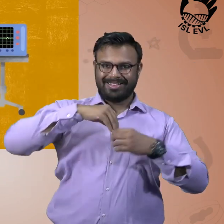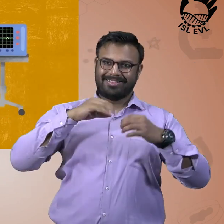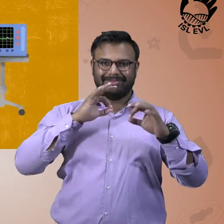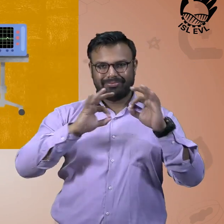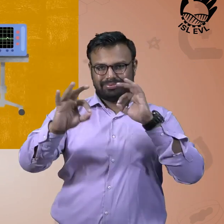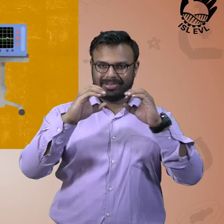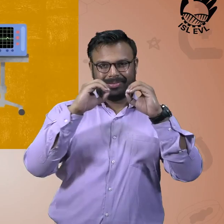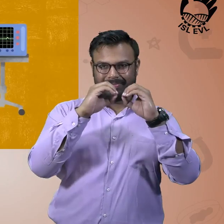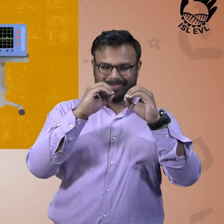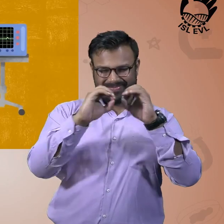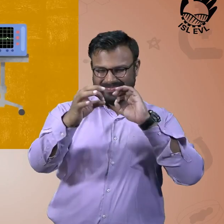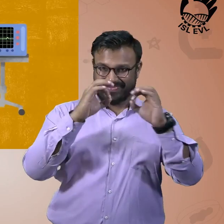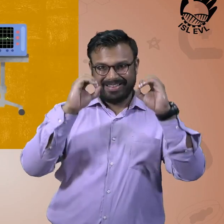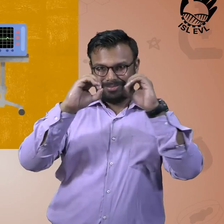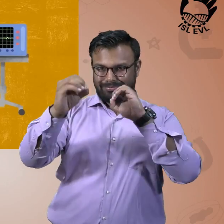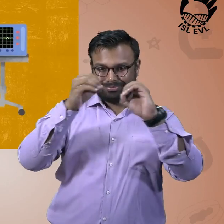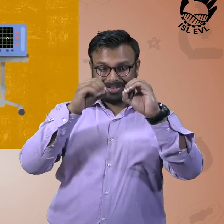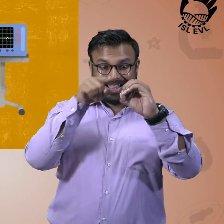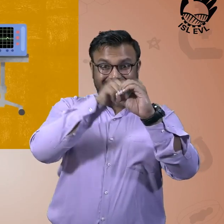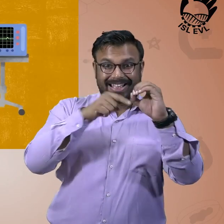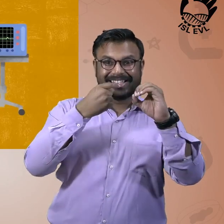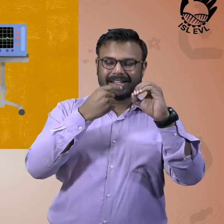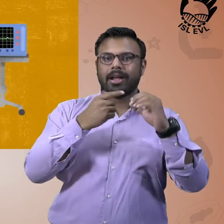So they will recognize either